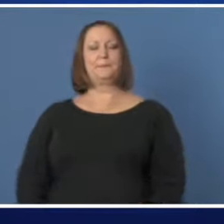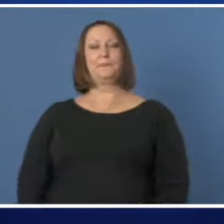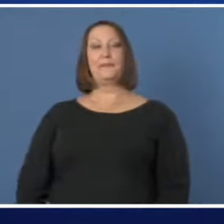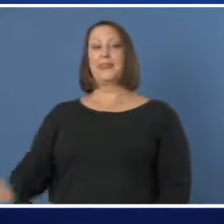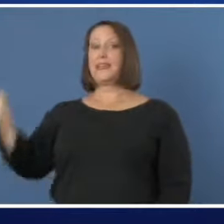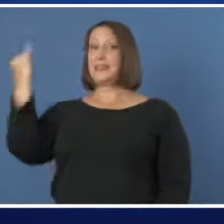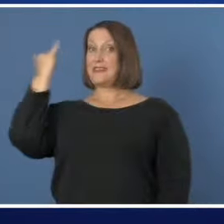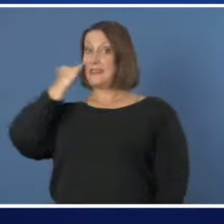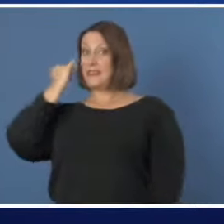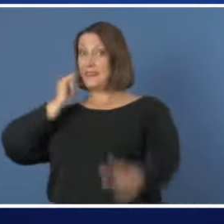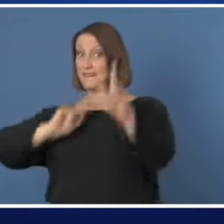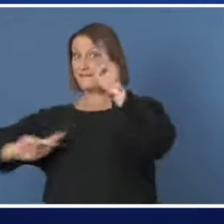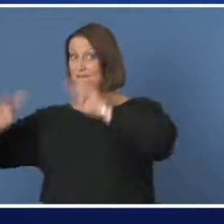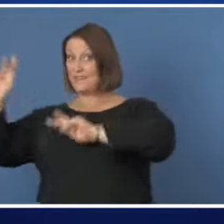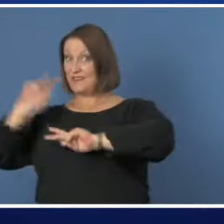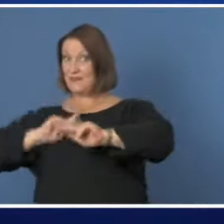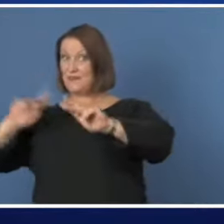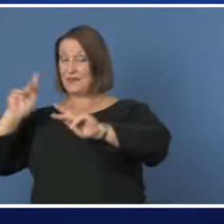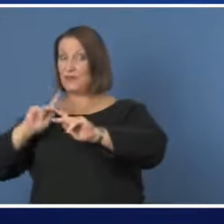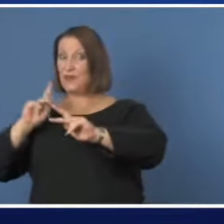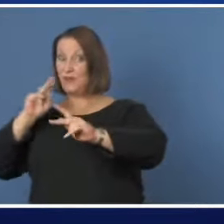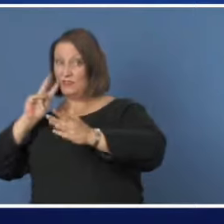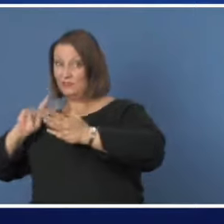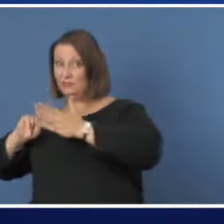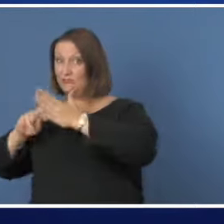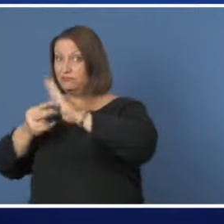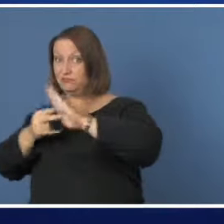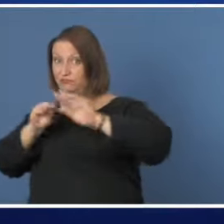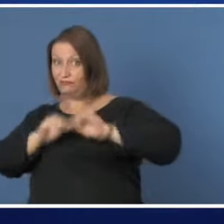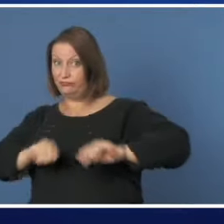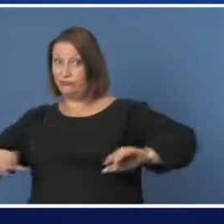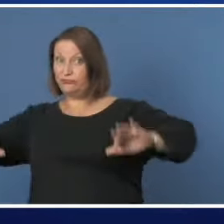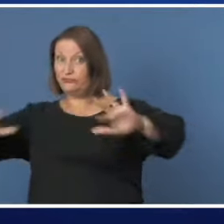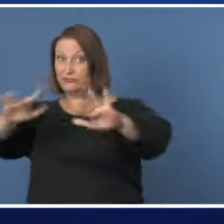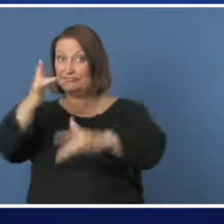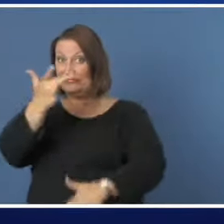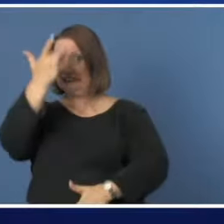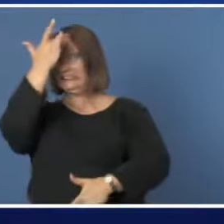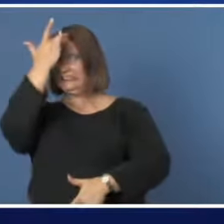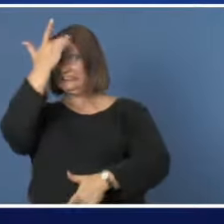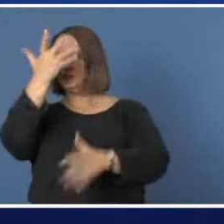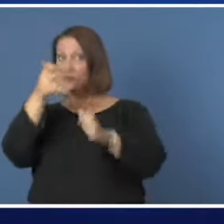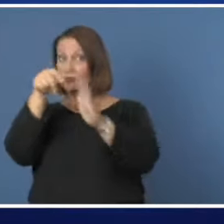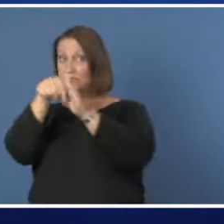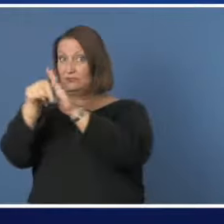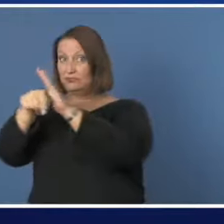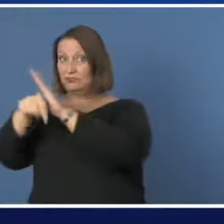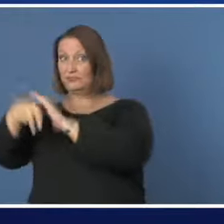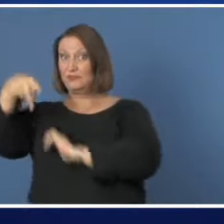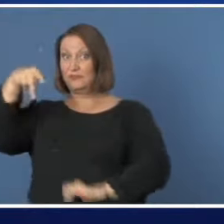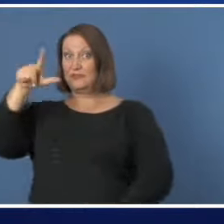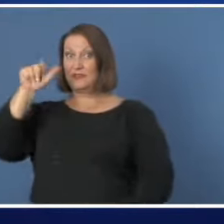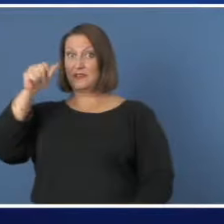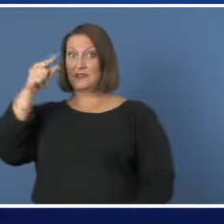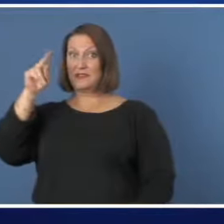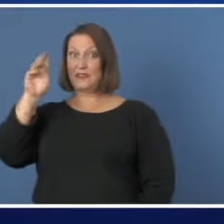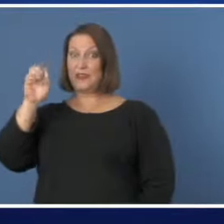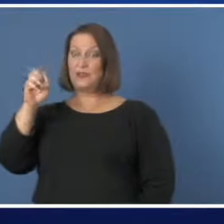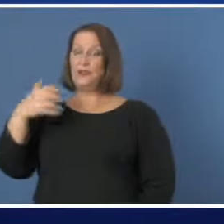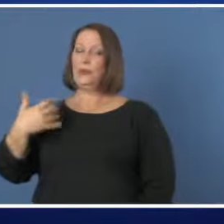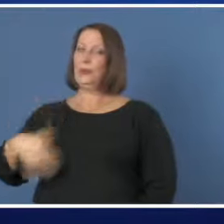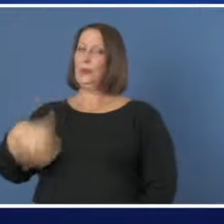An intentional release of plague will result in many people being hospitalized within a few days.